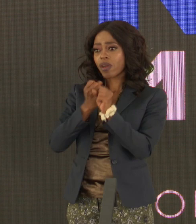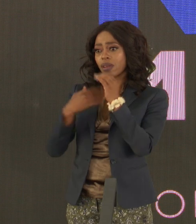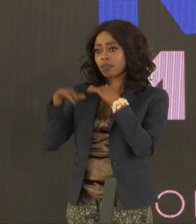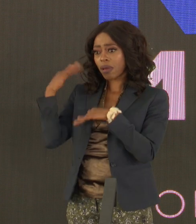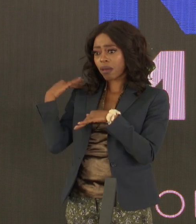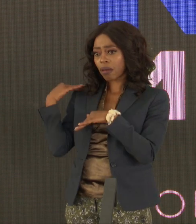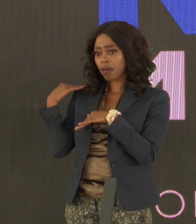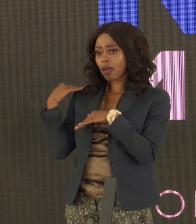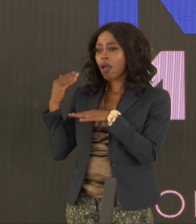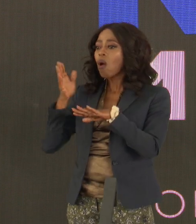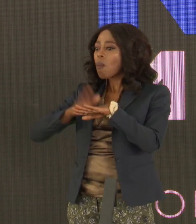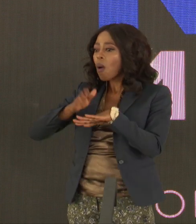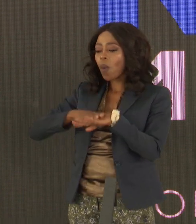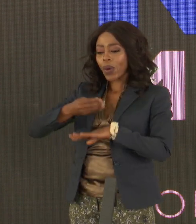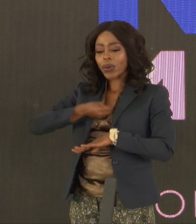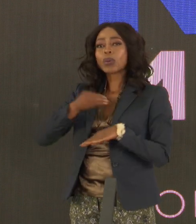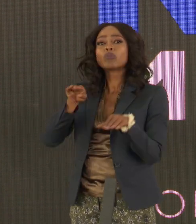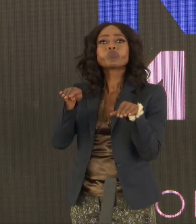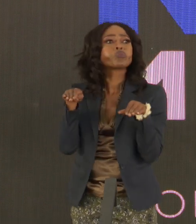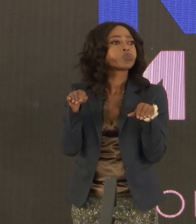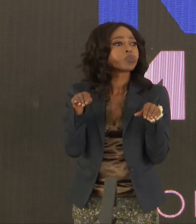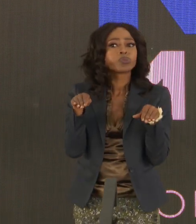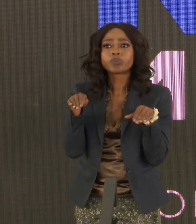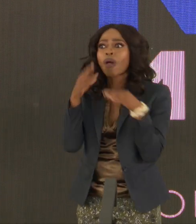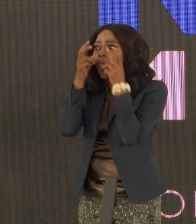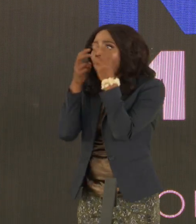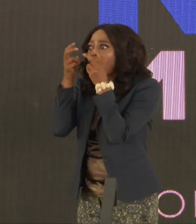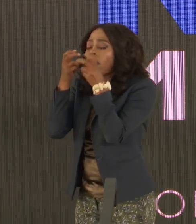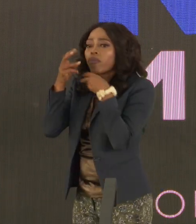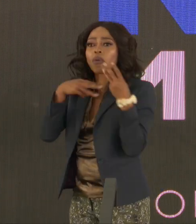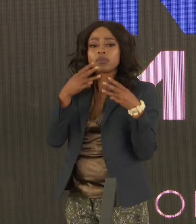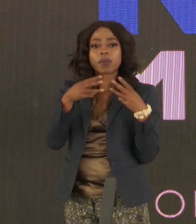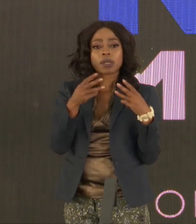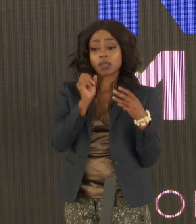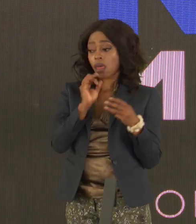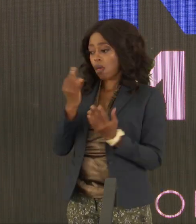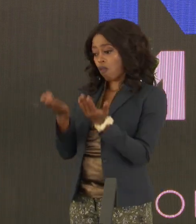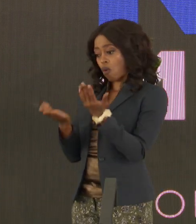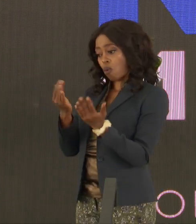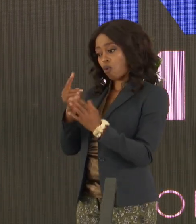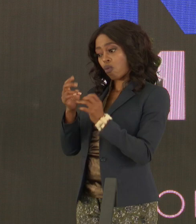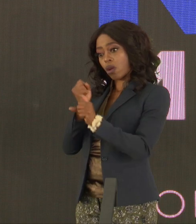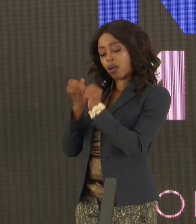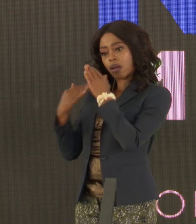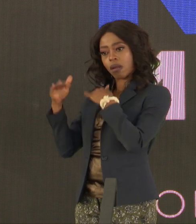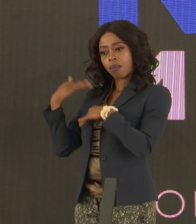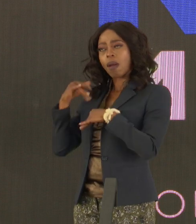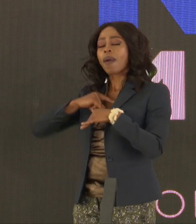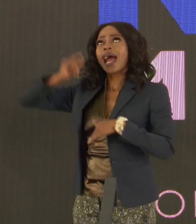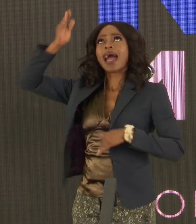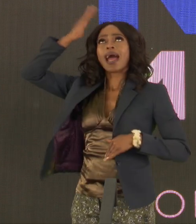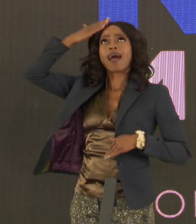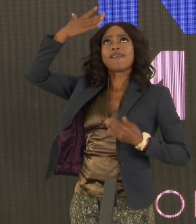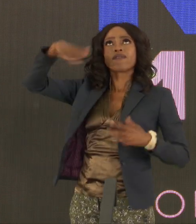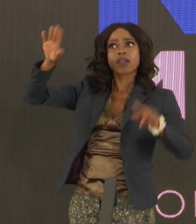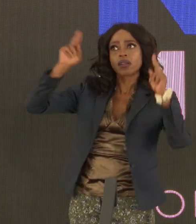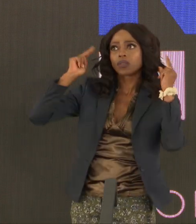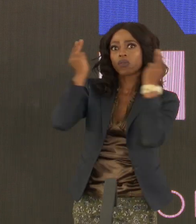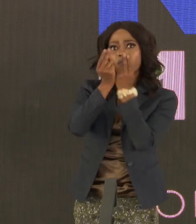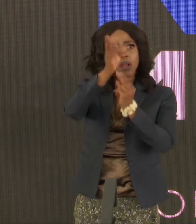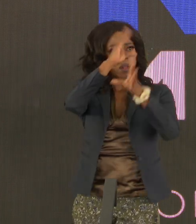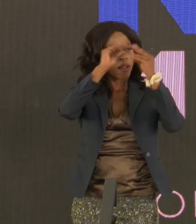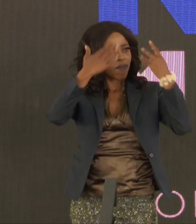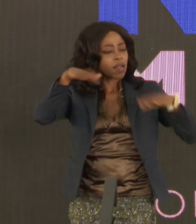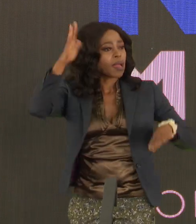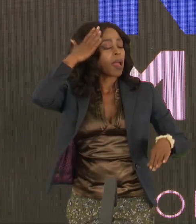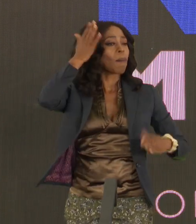There are more unemployed young people today than 20 years ago. There are more unemployed graduates today than at any point in South